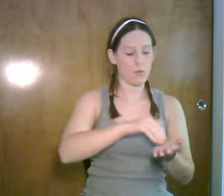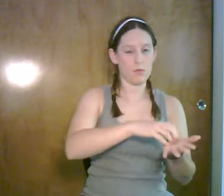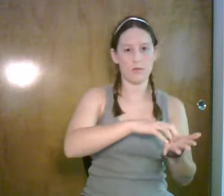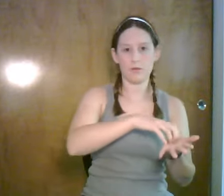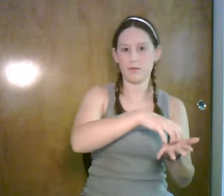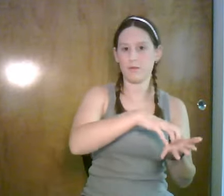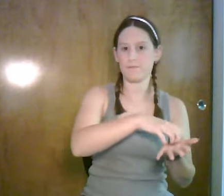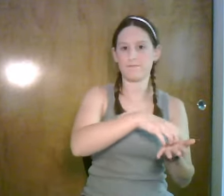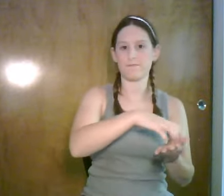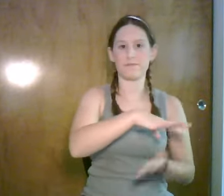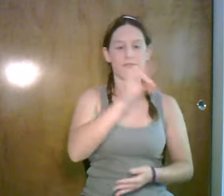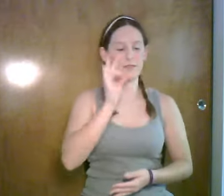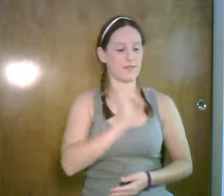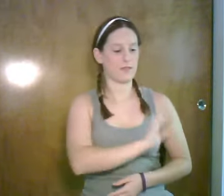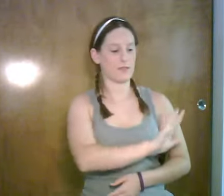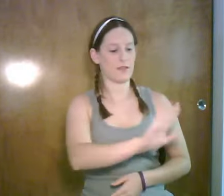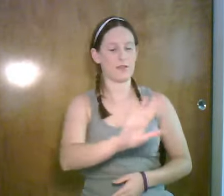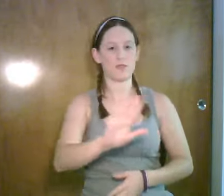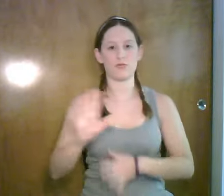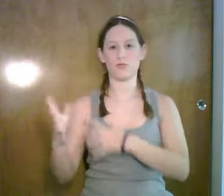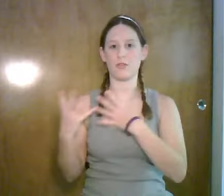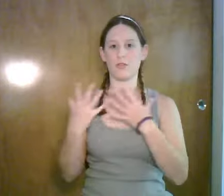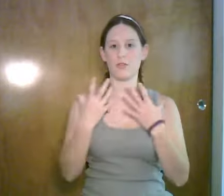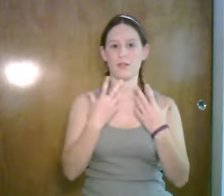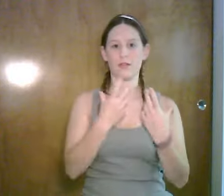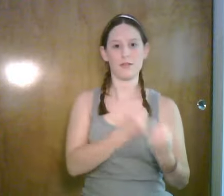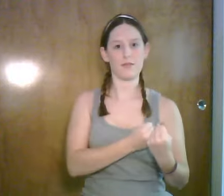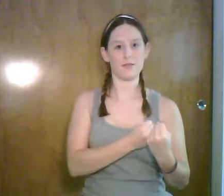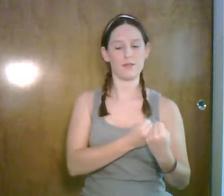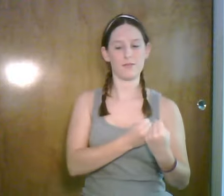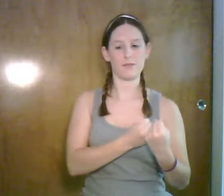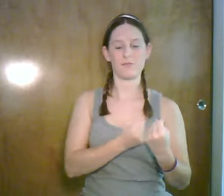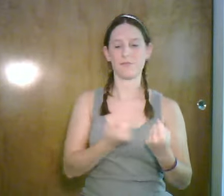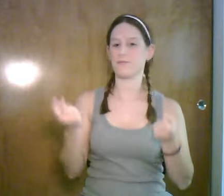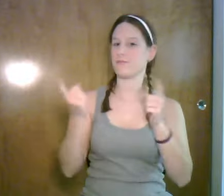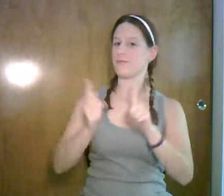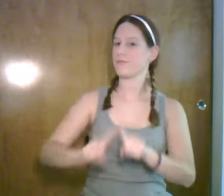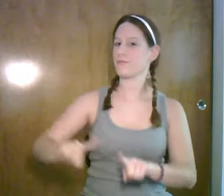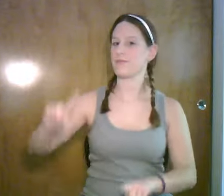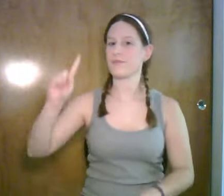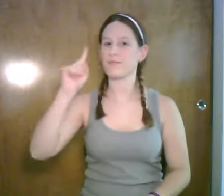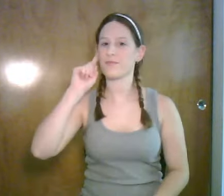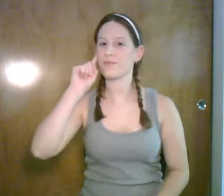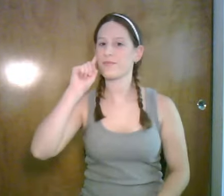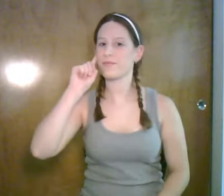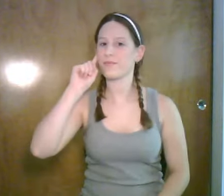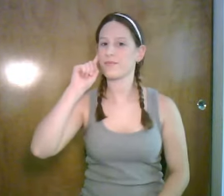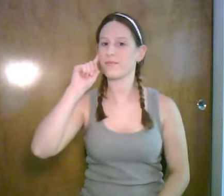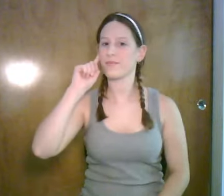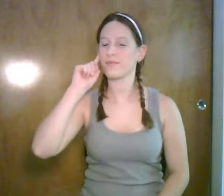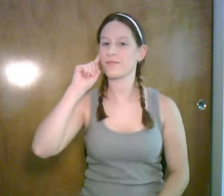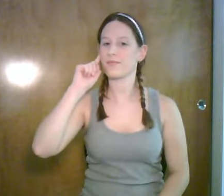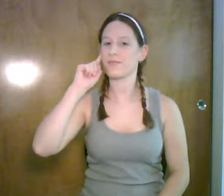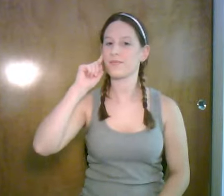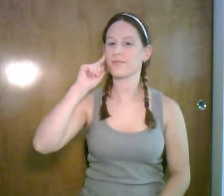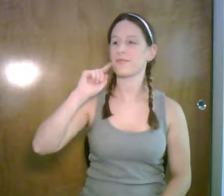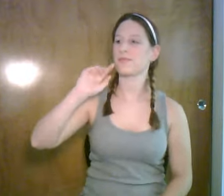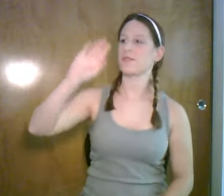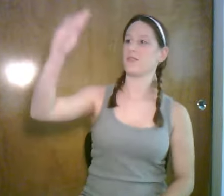will praise